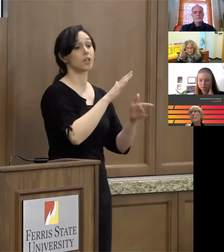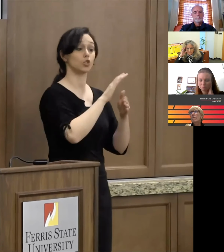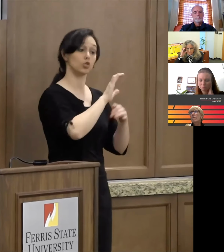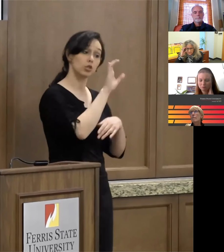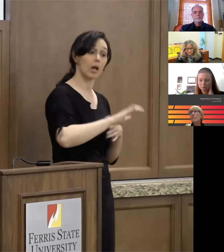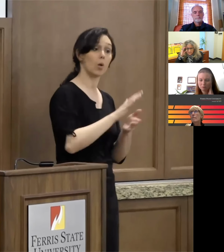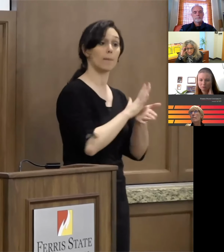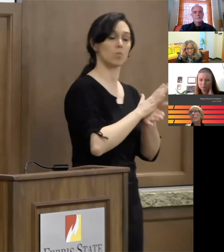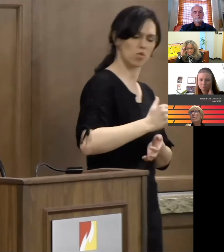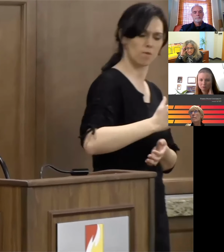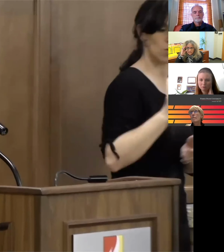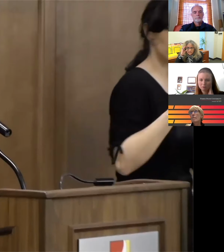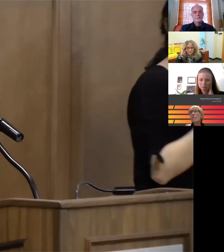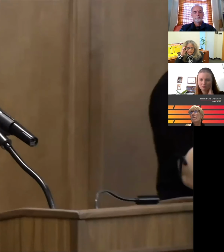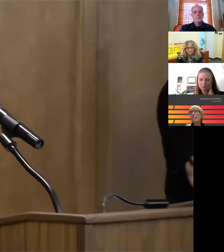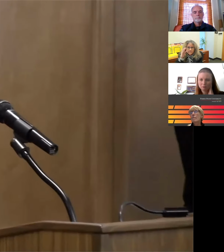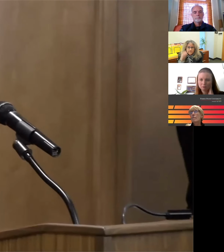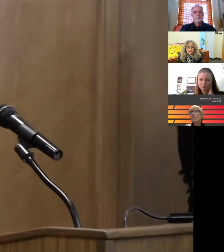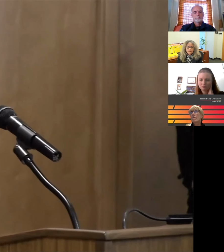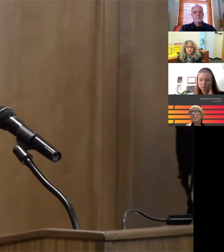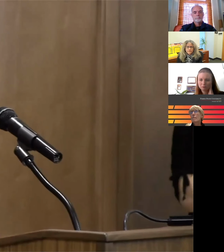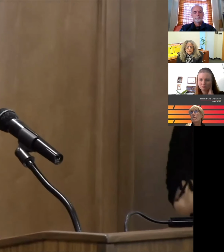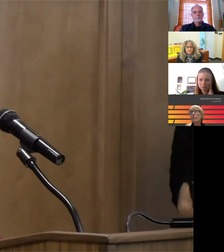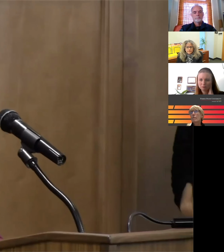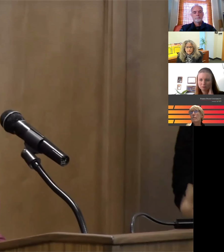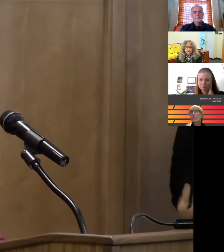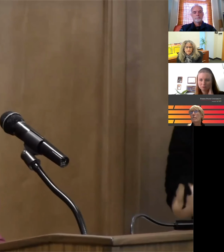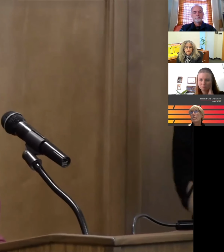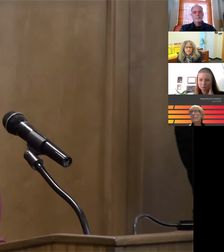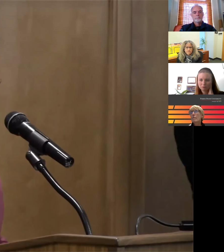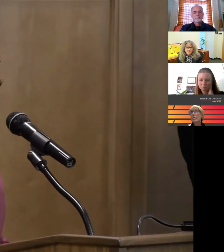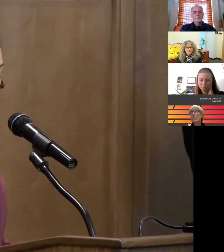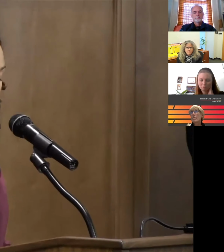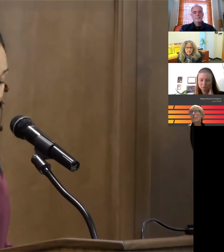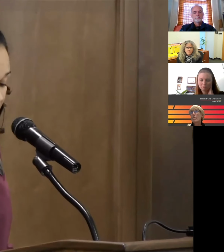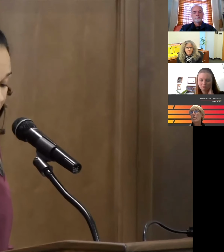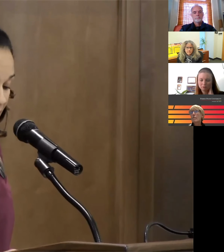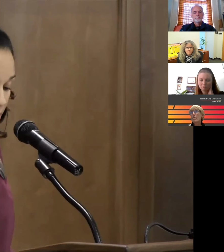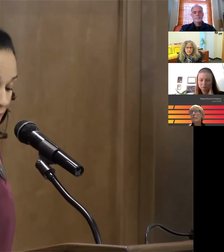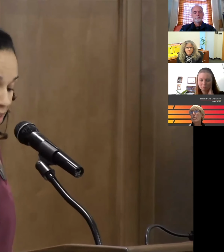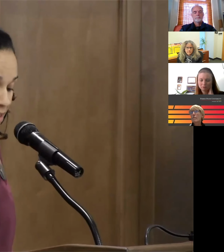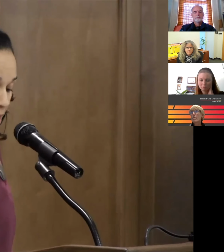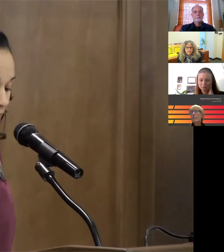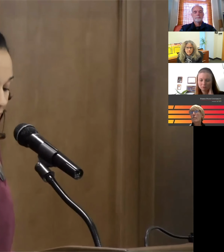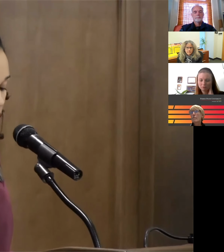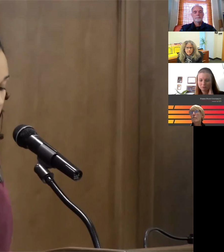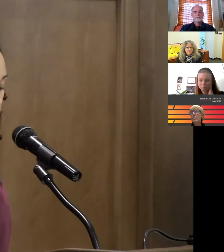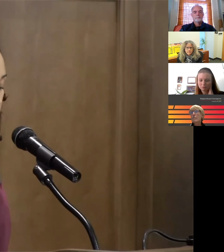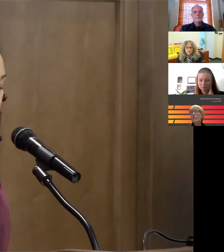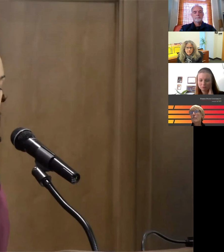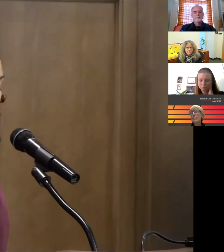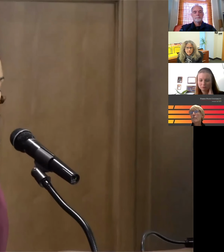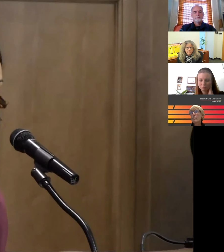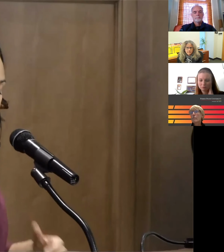papers refused to print this letter. In this letter, he makes a protest against recent segregation